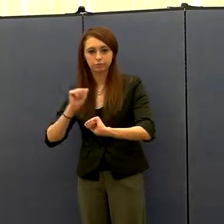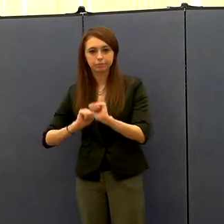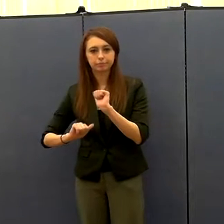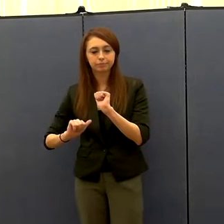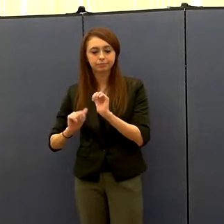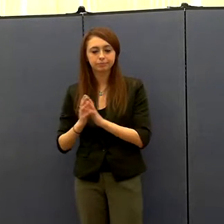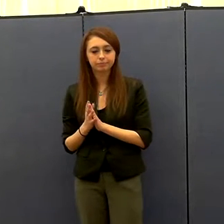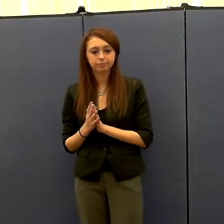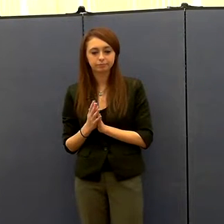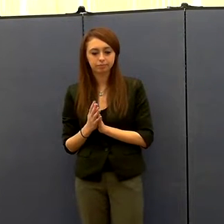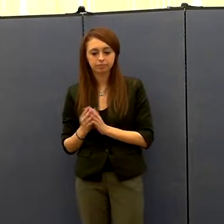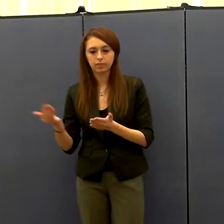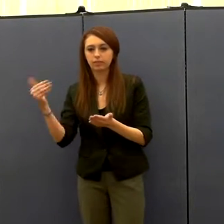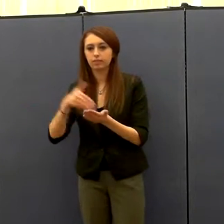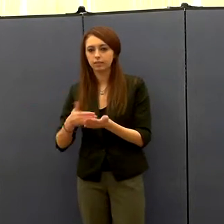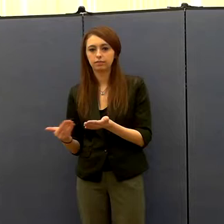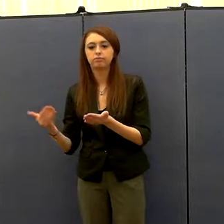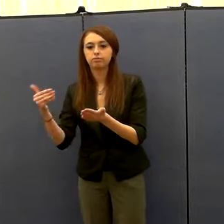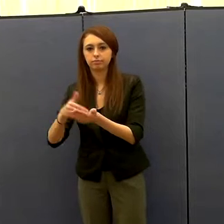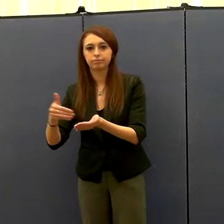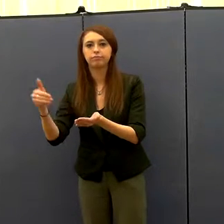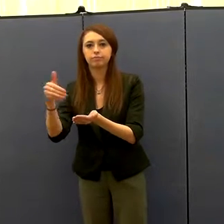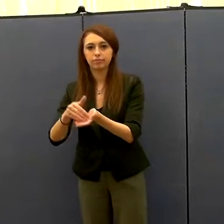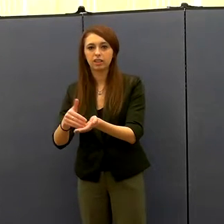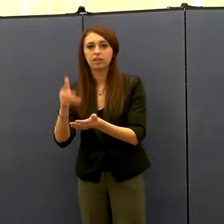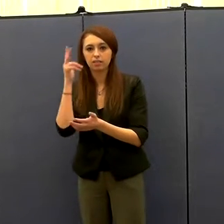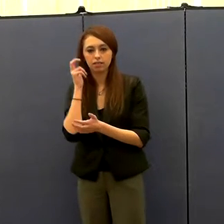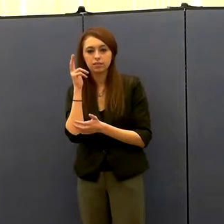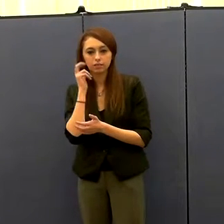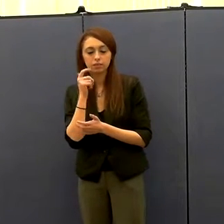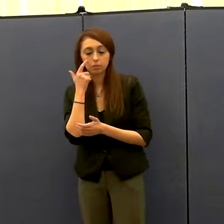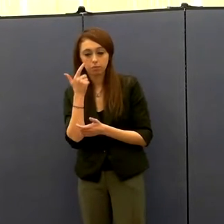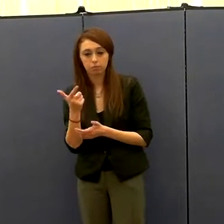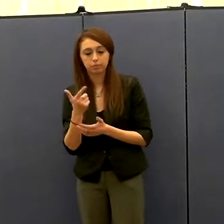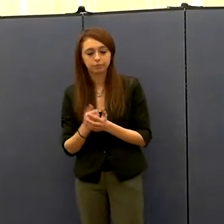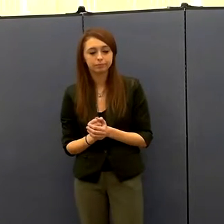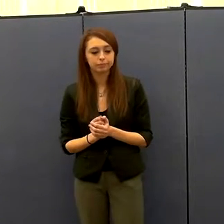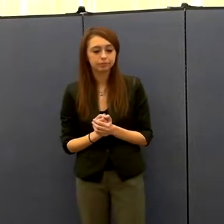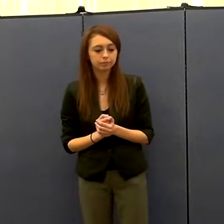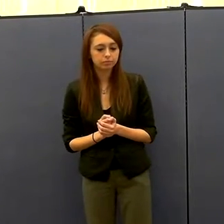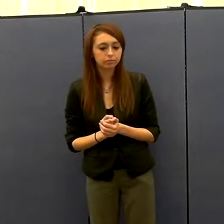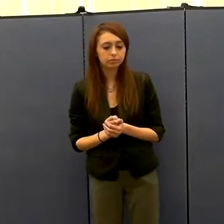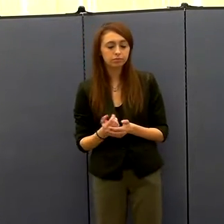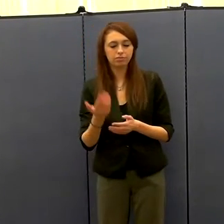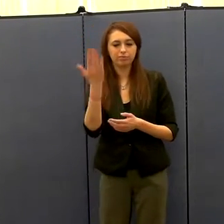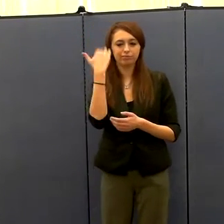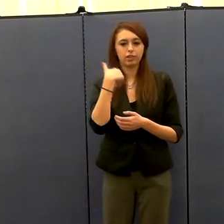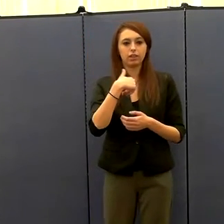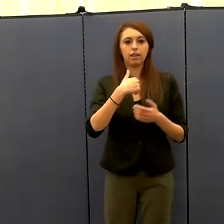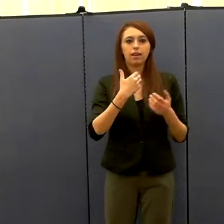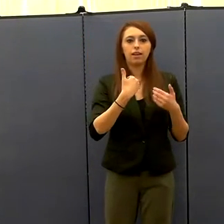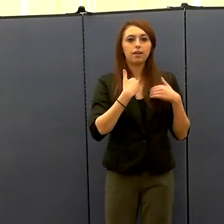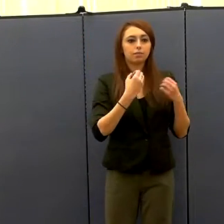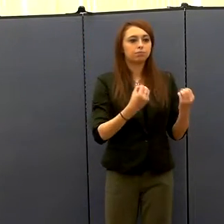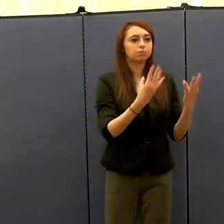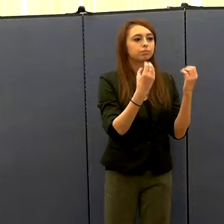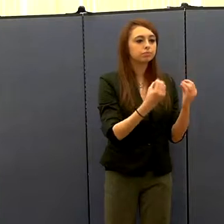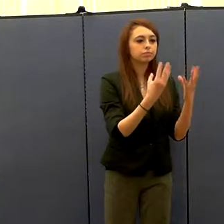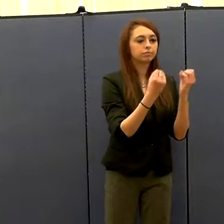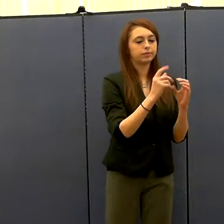and over again. In those days, we had many radio stations, but in New York, which was a top media hub,